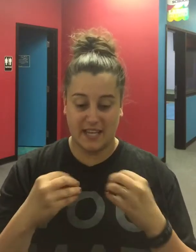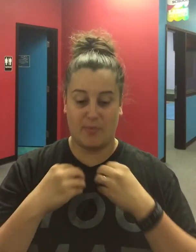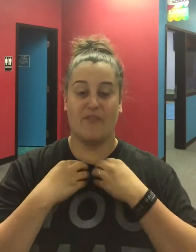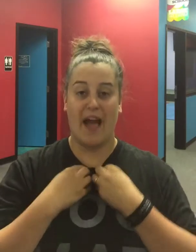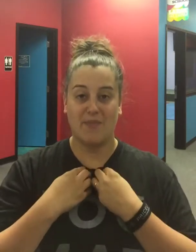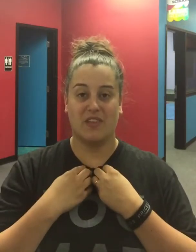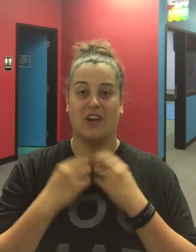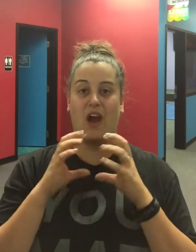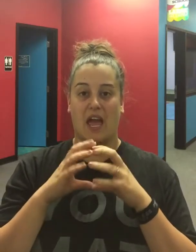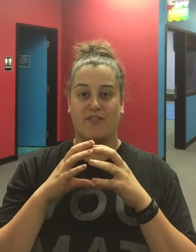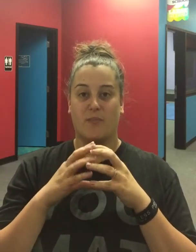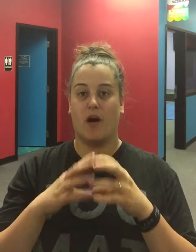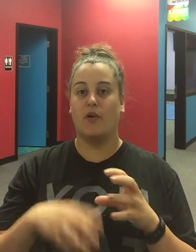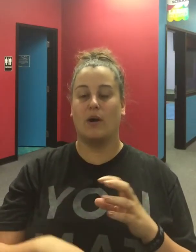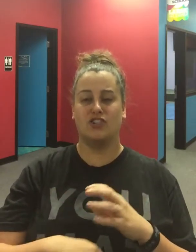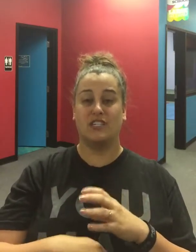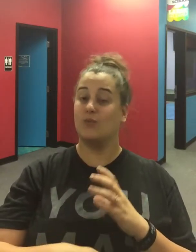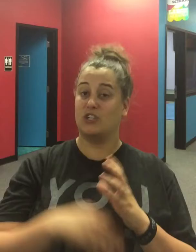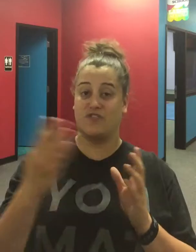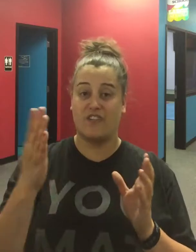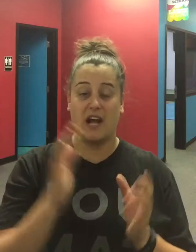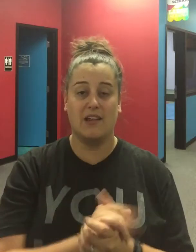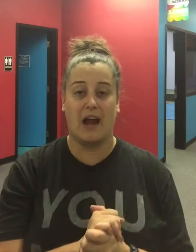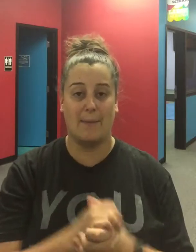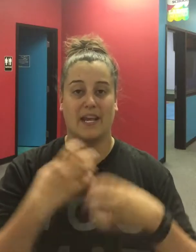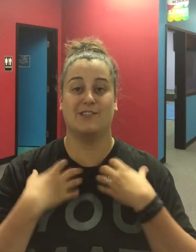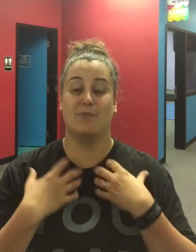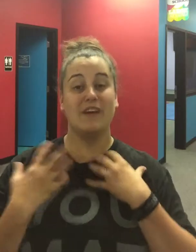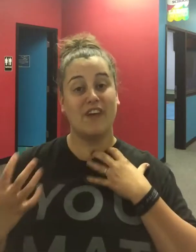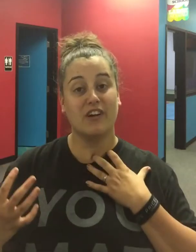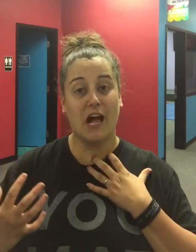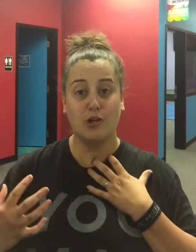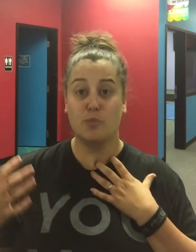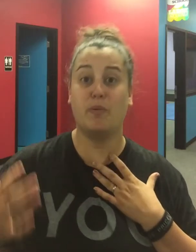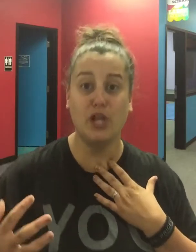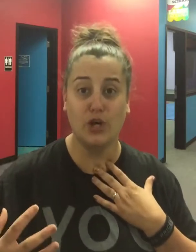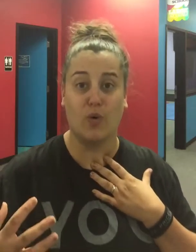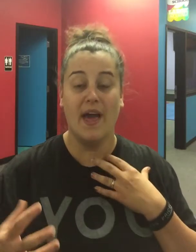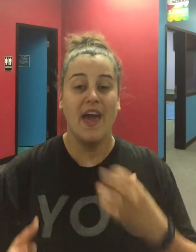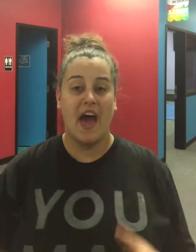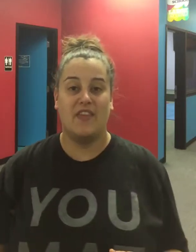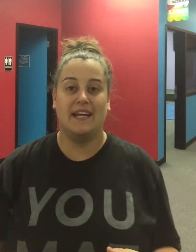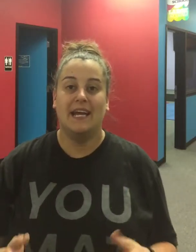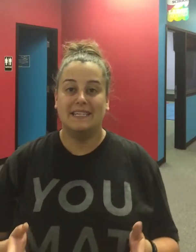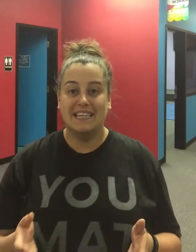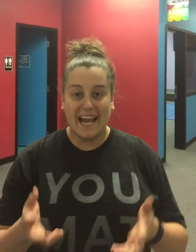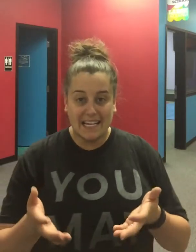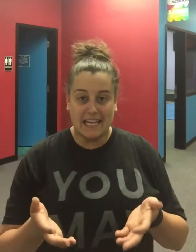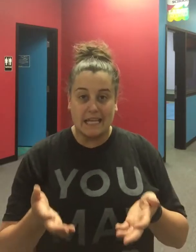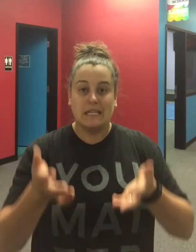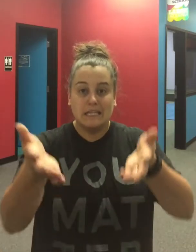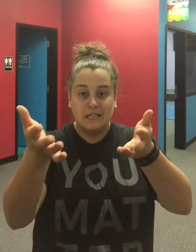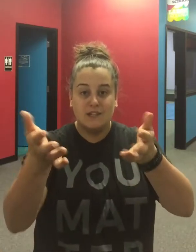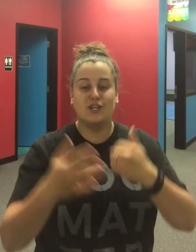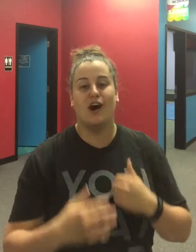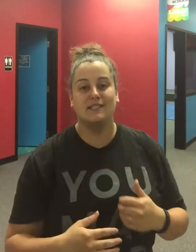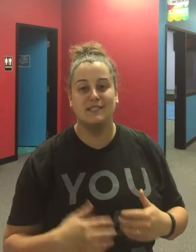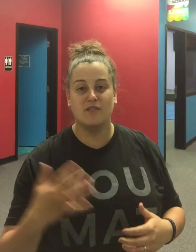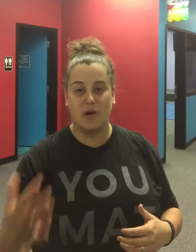For example, if I am the leader, I have the ball. The question is, what's your favorite color? I'm going to answer, my favorite color is blue. And then lightly toss the ball